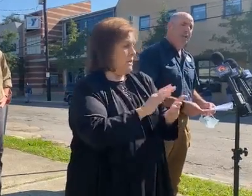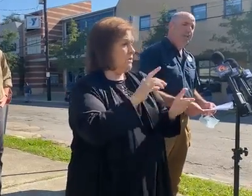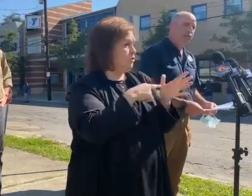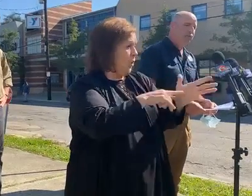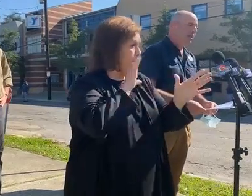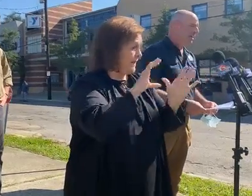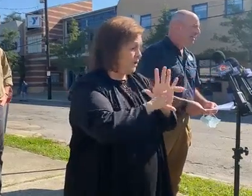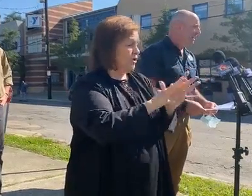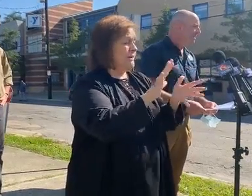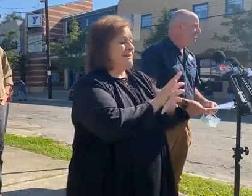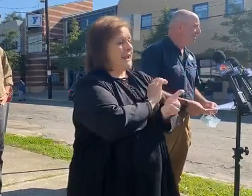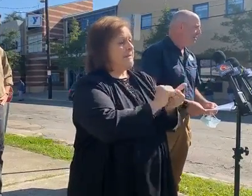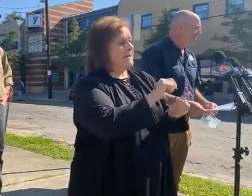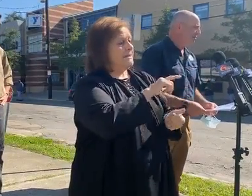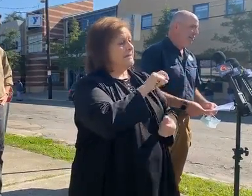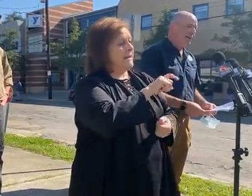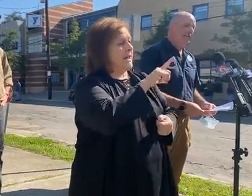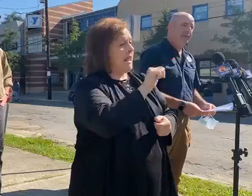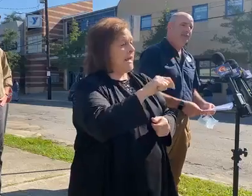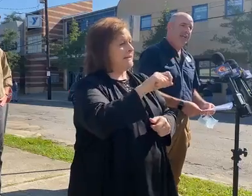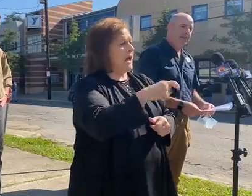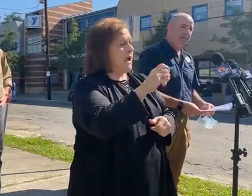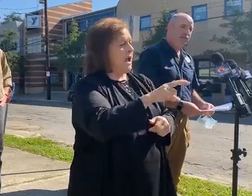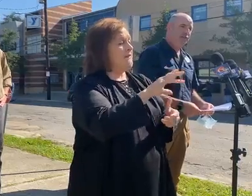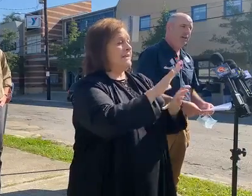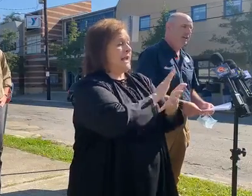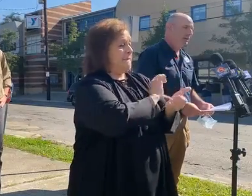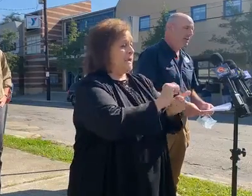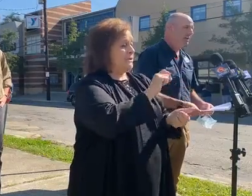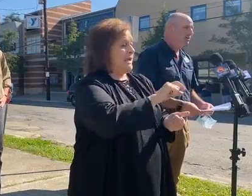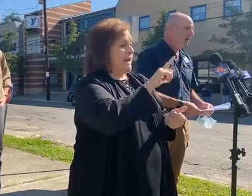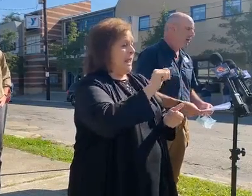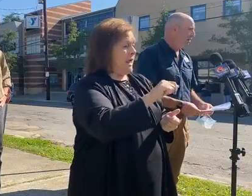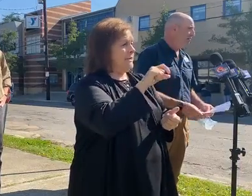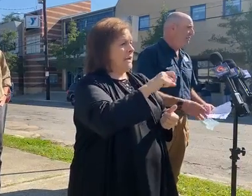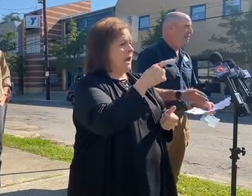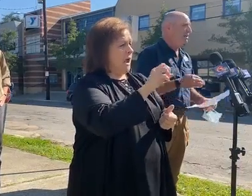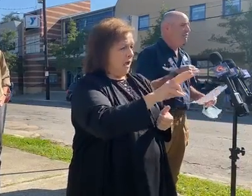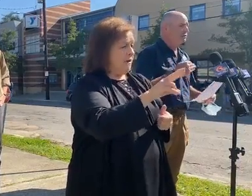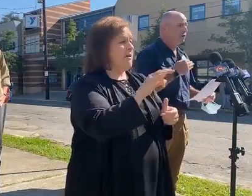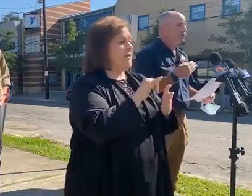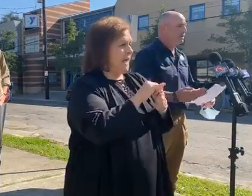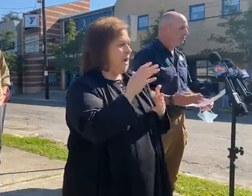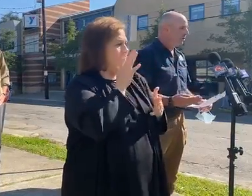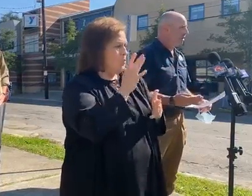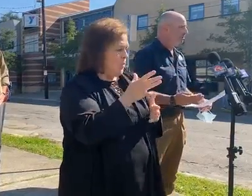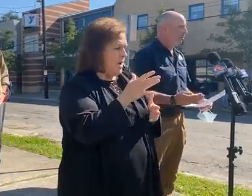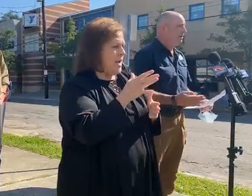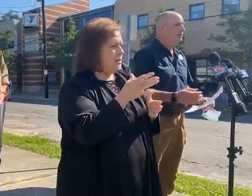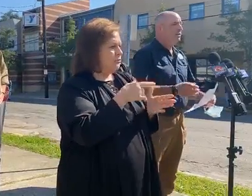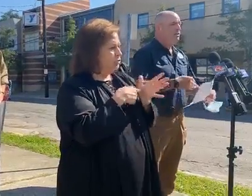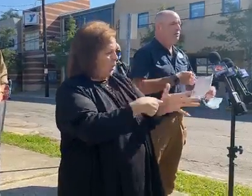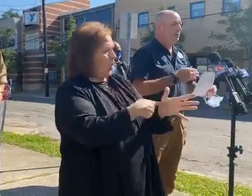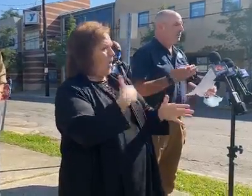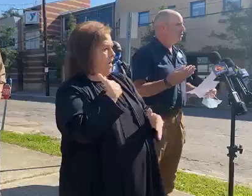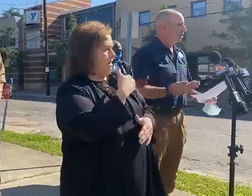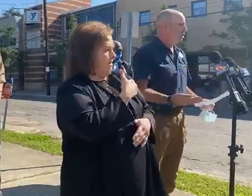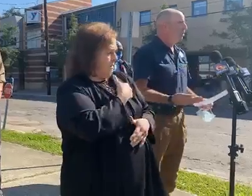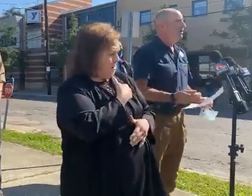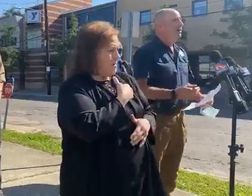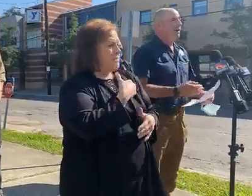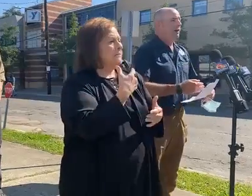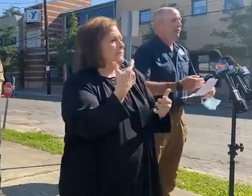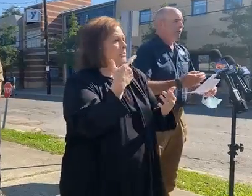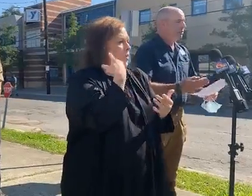at damage.la.gov. Again, that's damage.la.gov. That's going to give us a great starting point to be able to